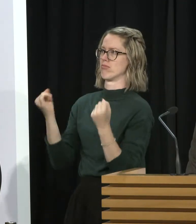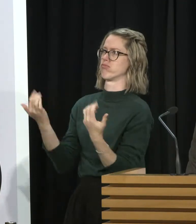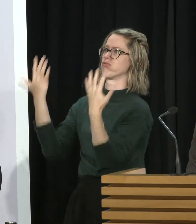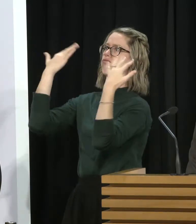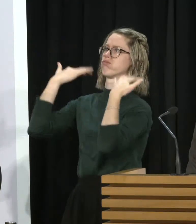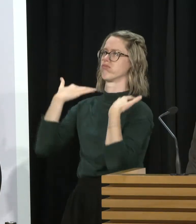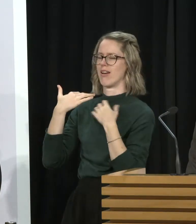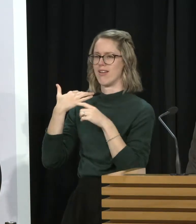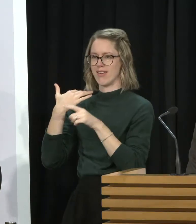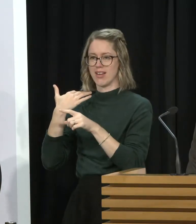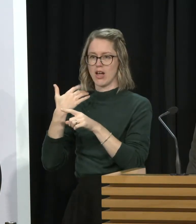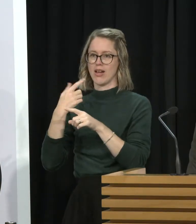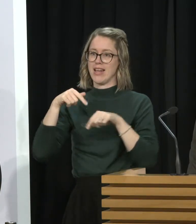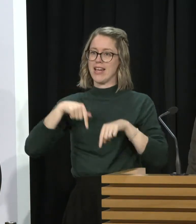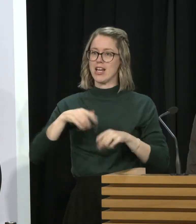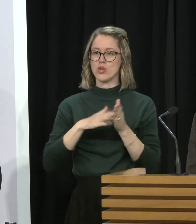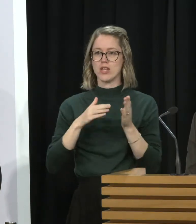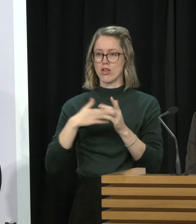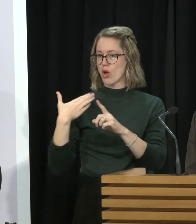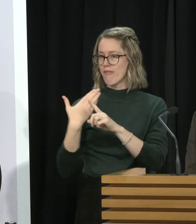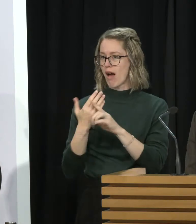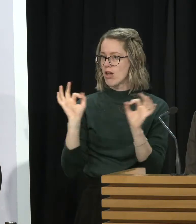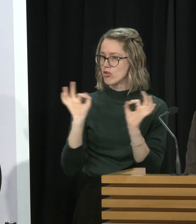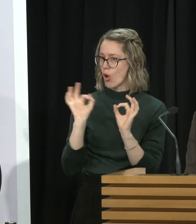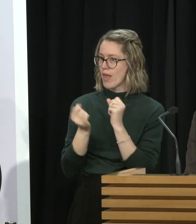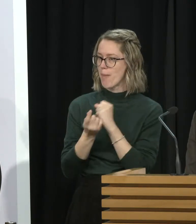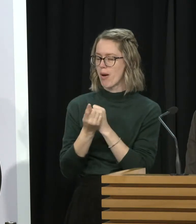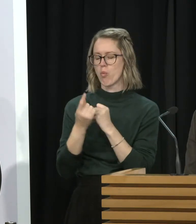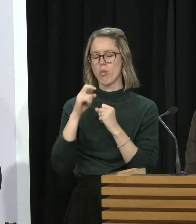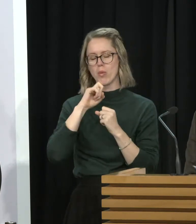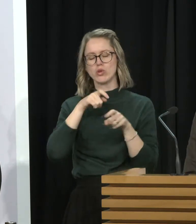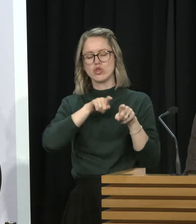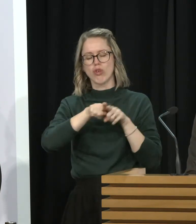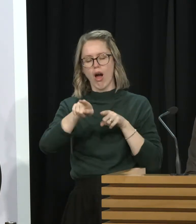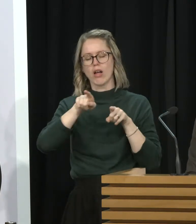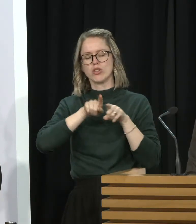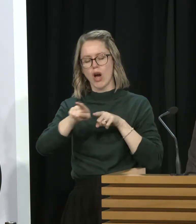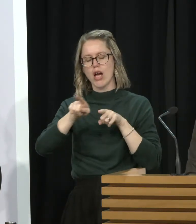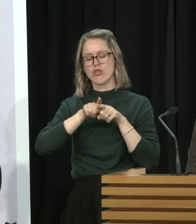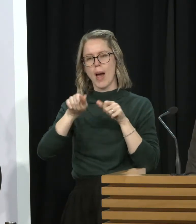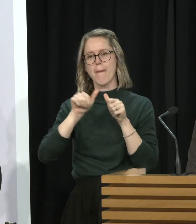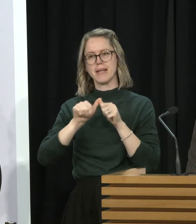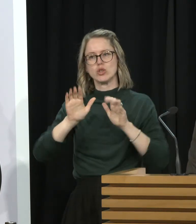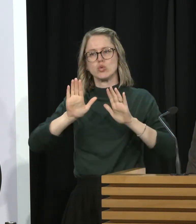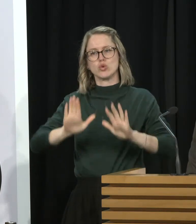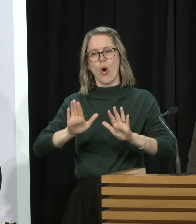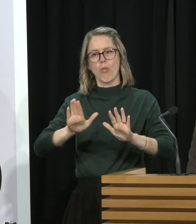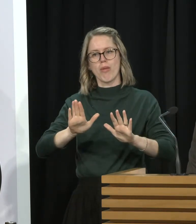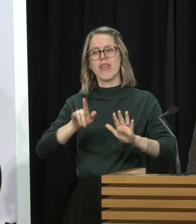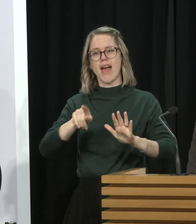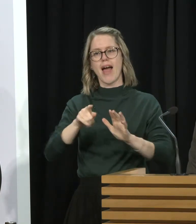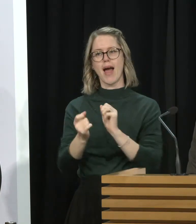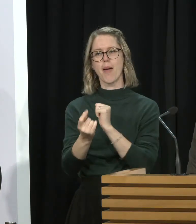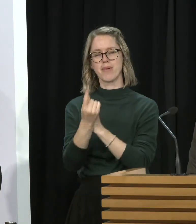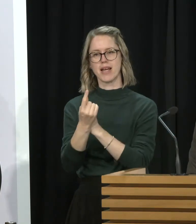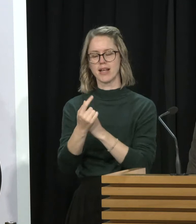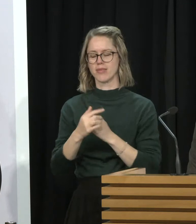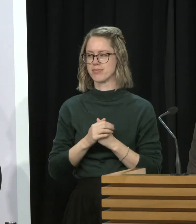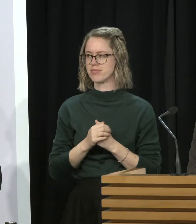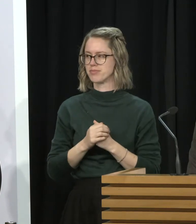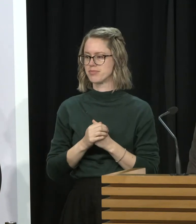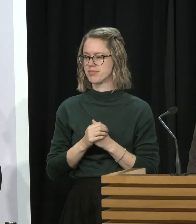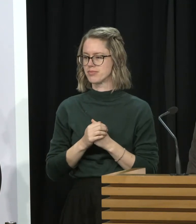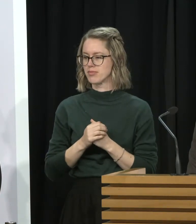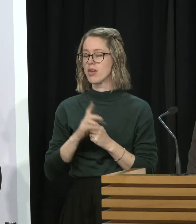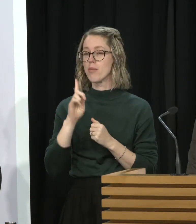overwhelmed. That's something we've avoided here in New Zealand, and we will do everything that we can to continue to avoid that in New Zealand. That's not to say that we